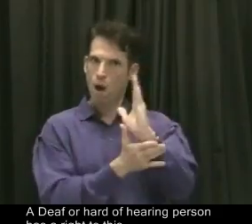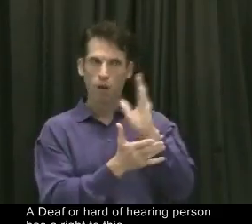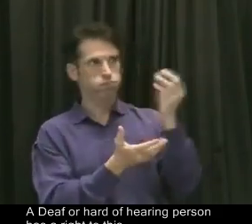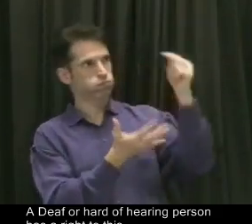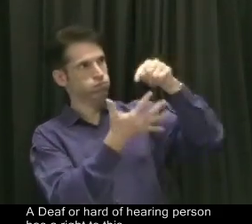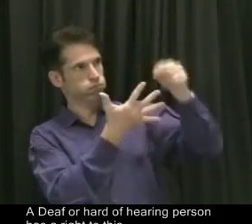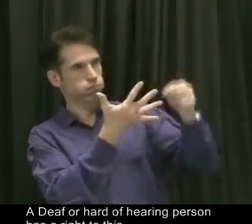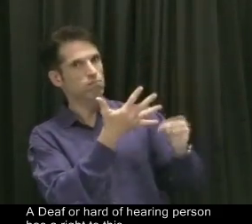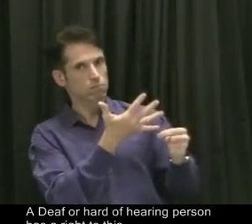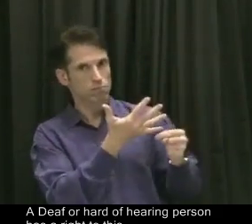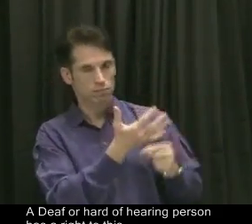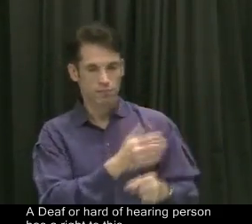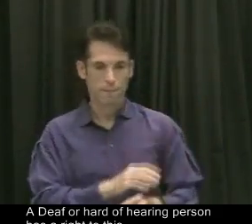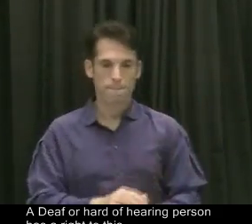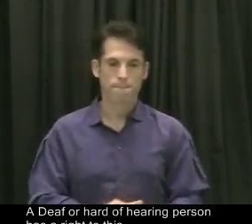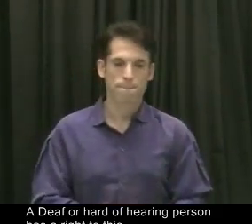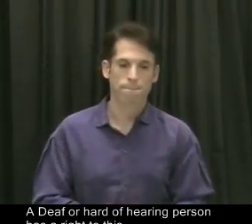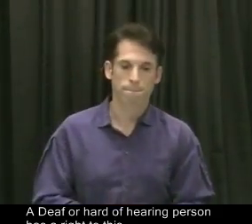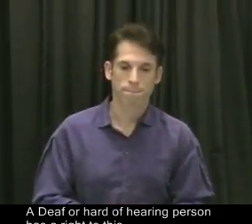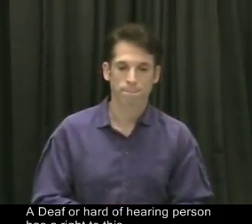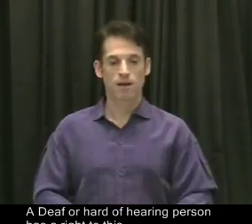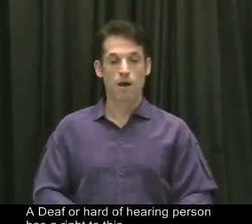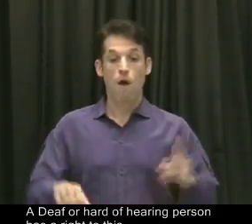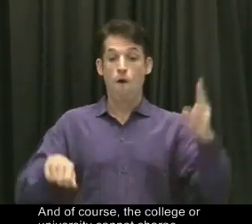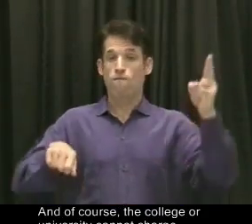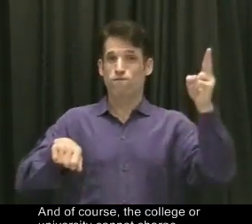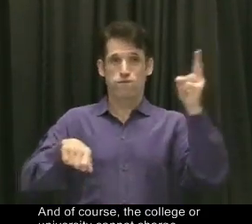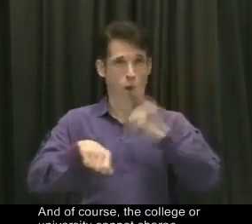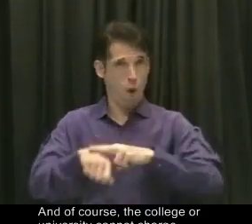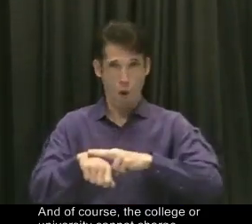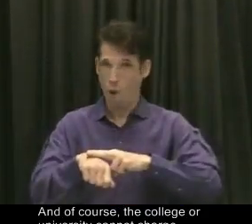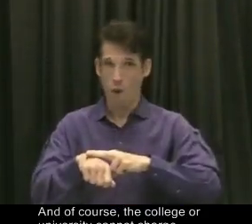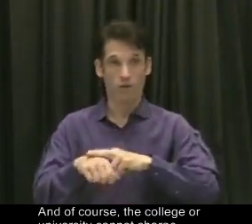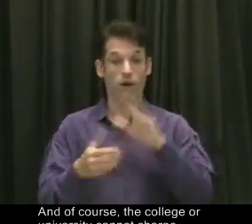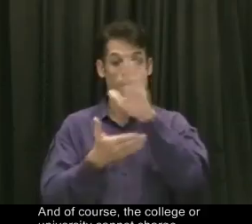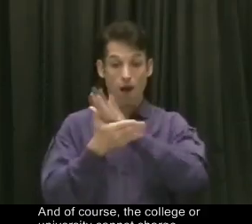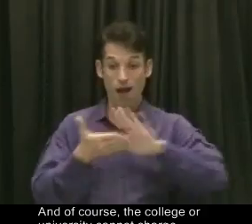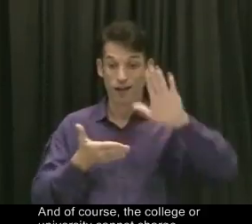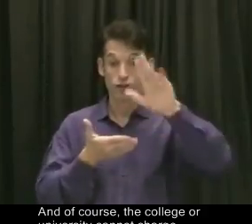A deaf or hard of hearing person has a right to this, and of course, the college or